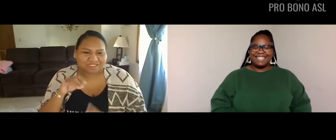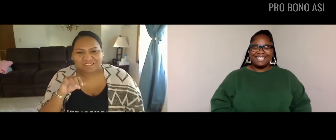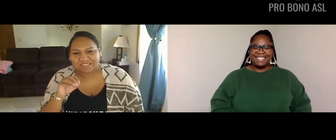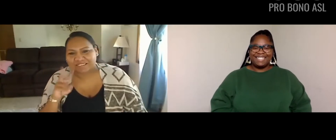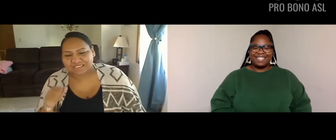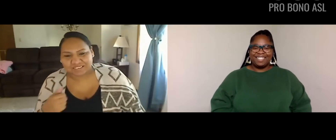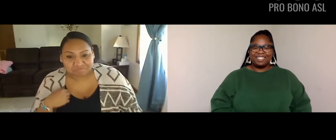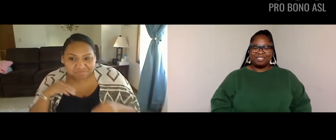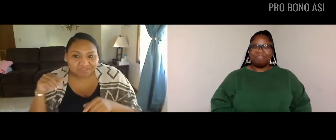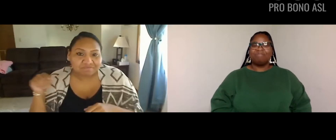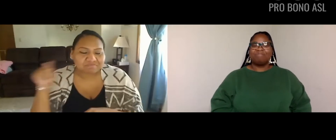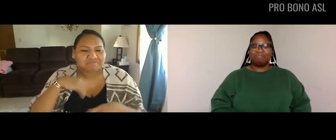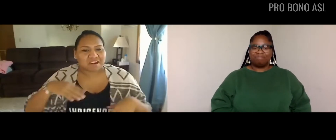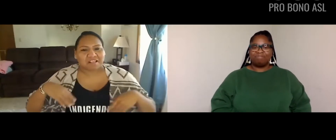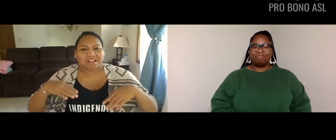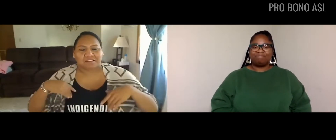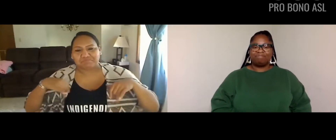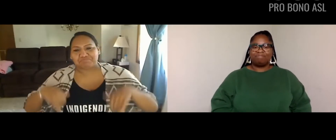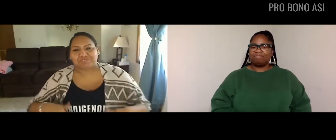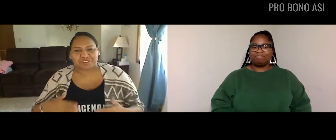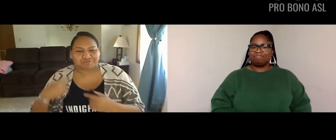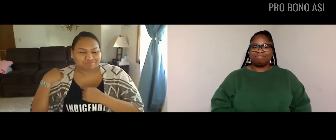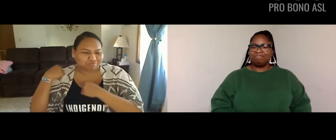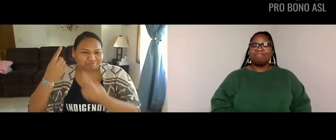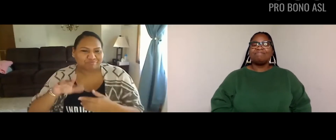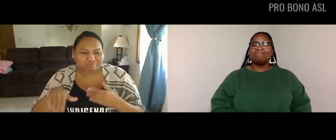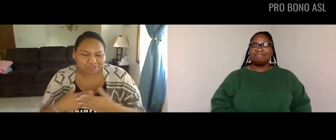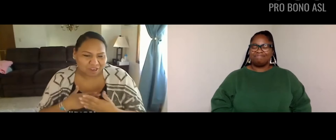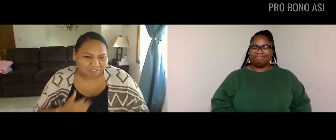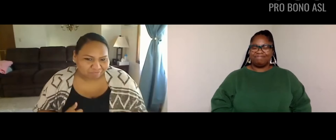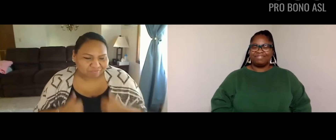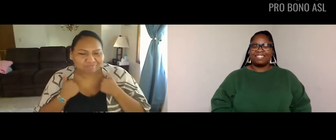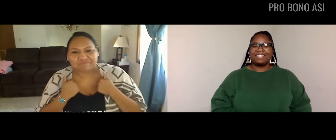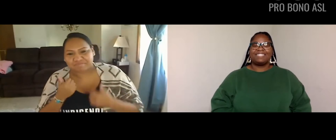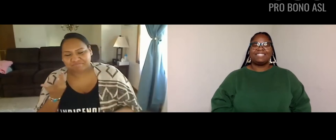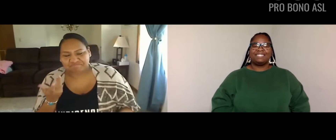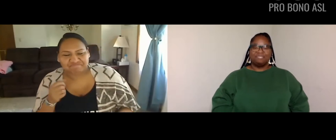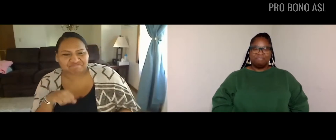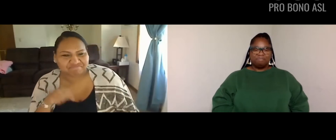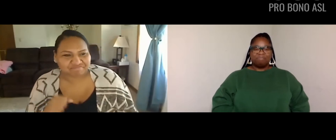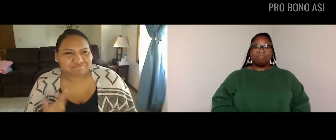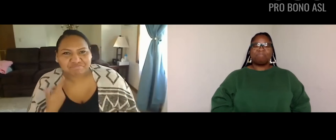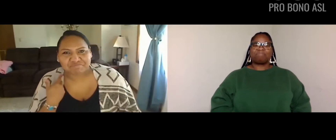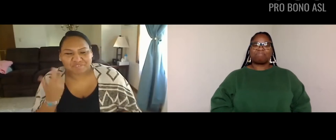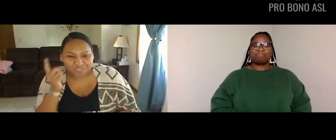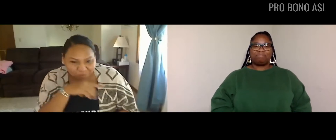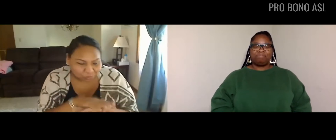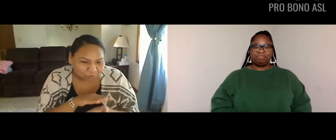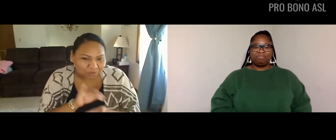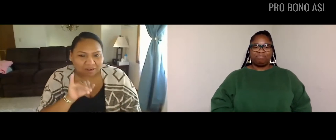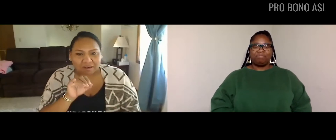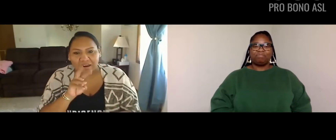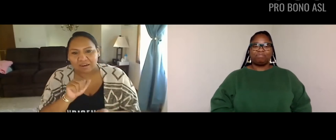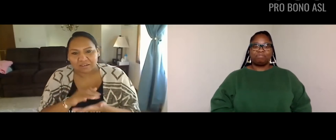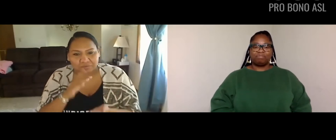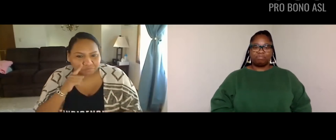Wow. Yes, I was born and raised Midwest. I'm strongly rooted there. I've been here my whole life.